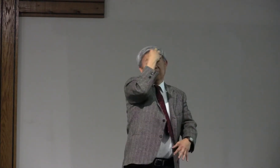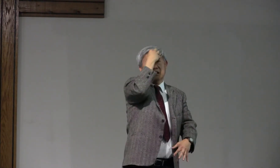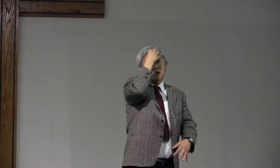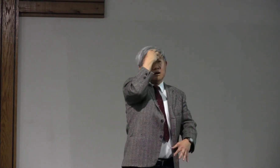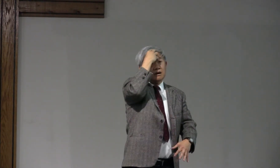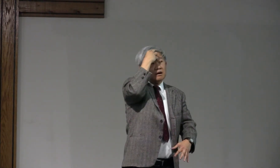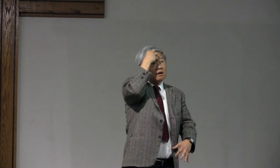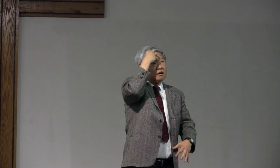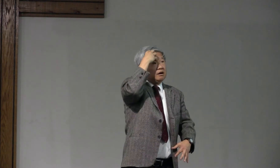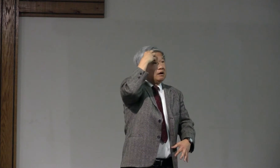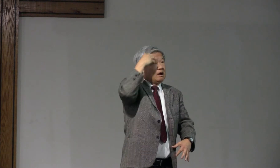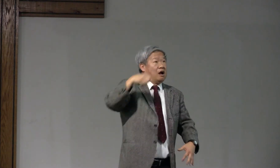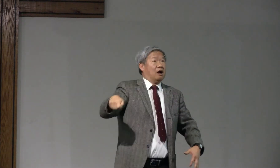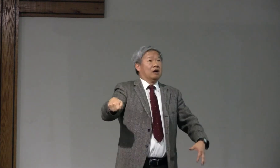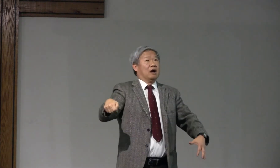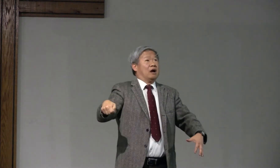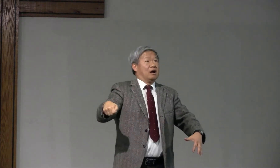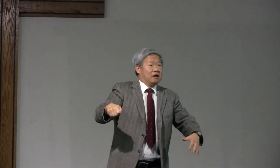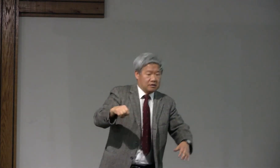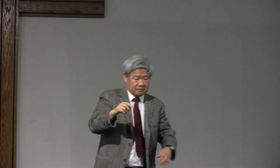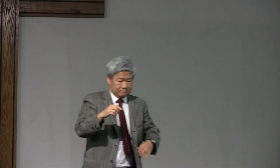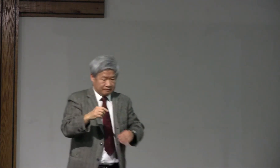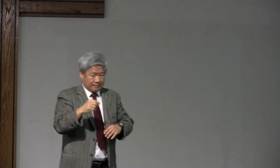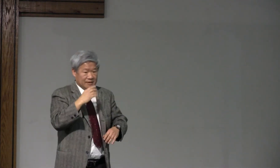God put leprosy on his forehead.